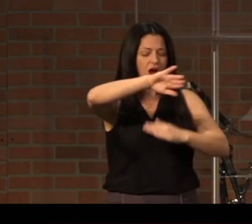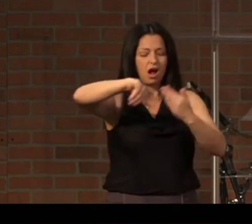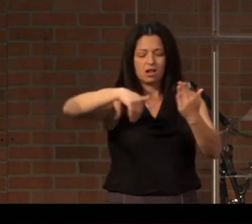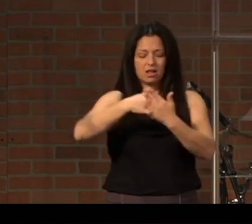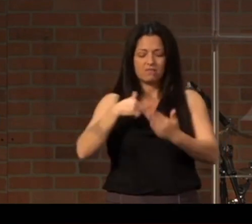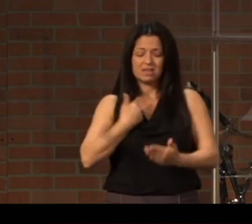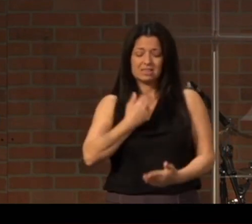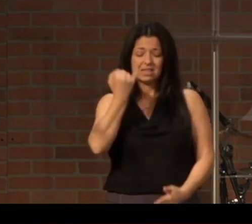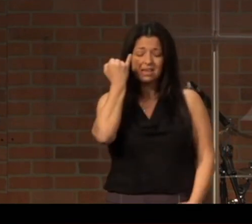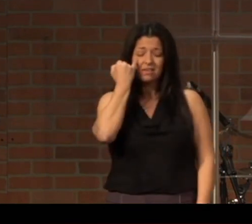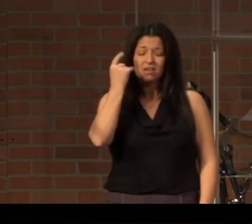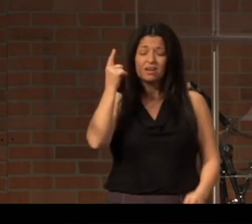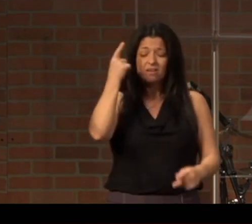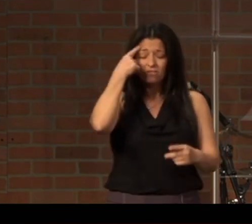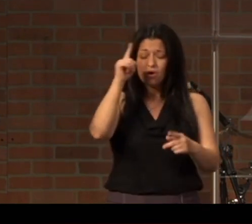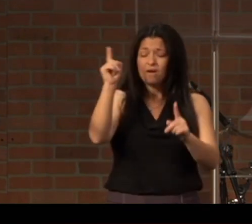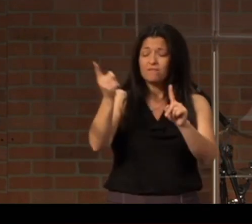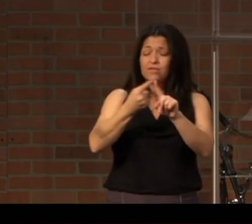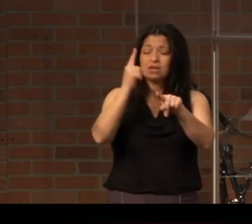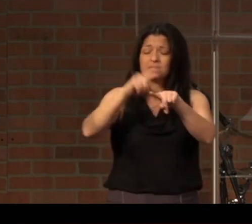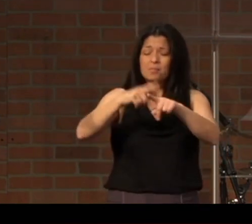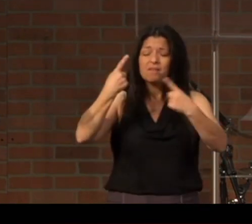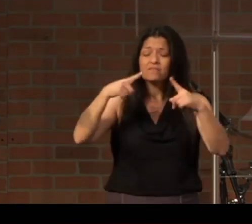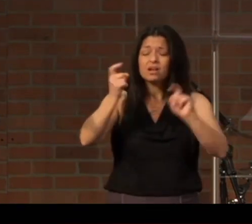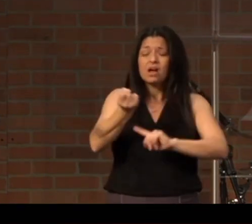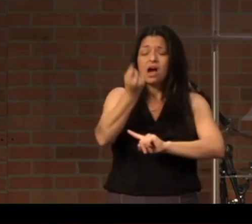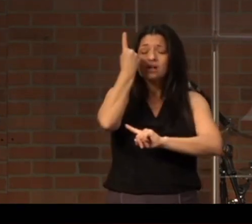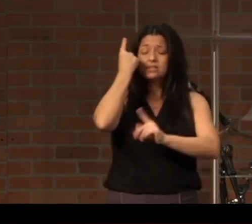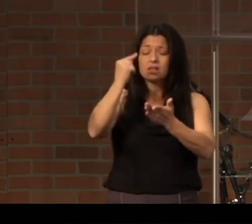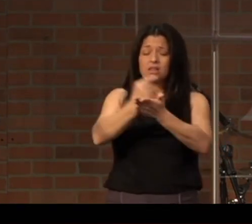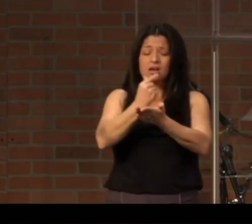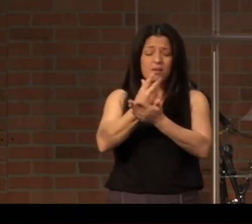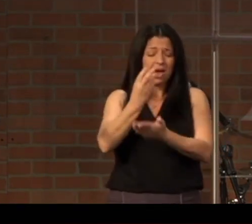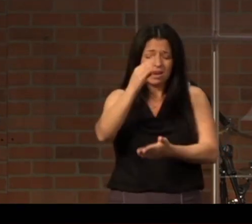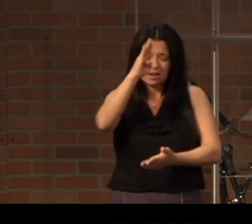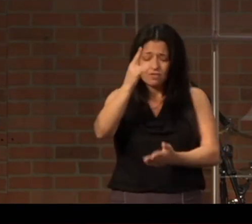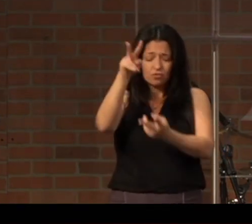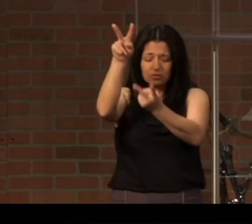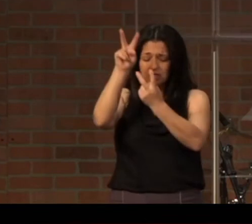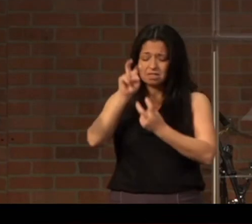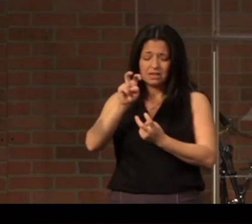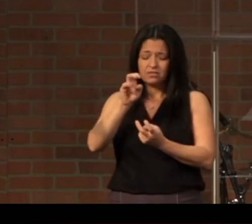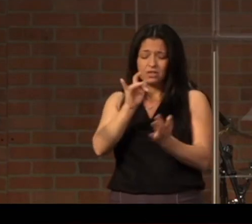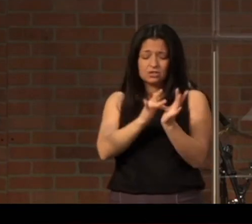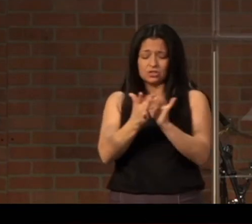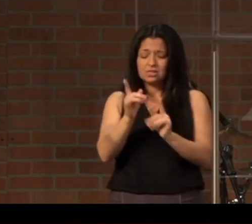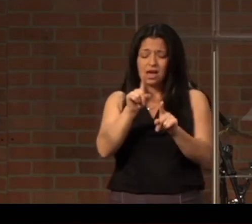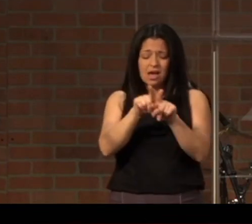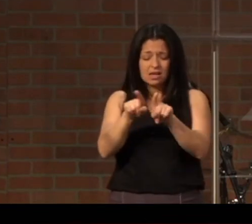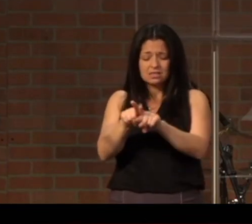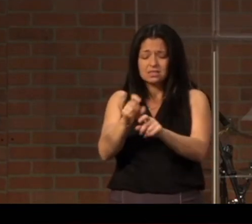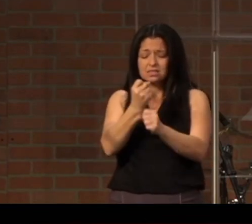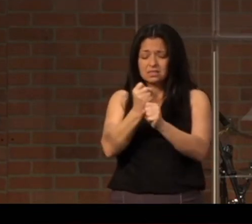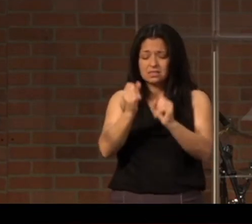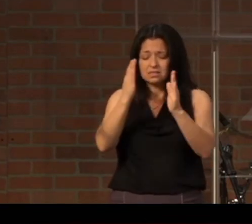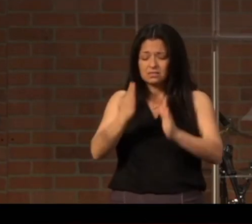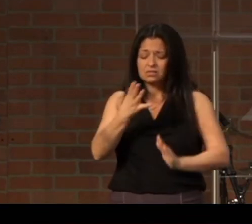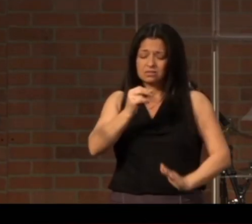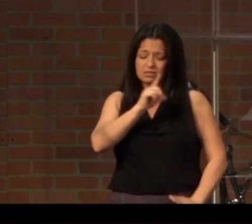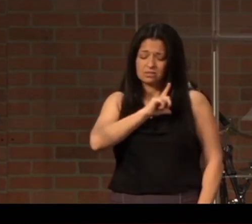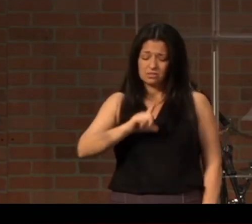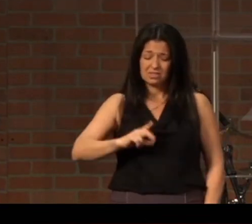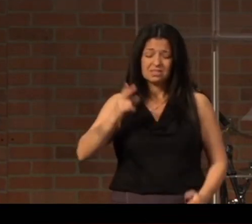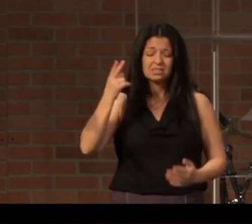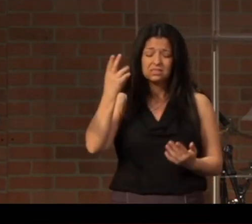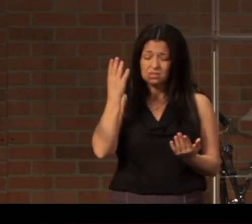for the first time you've understood the gospel and you've never received Jesus as Savior and Lord, won't you? He's here.